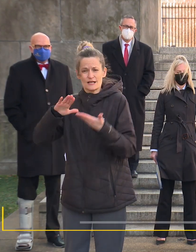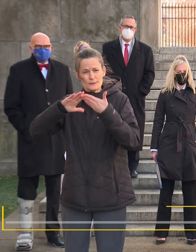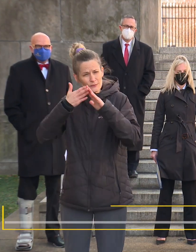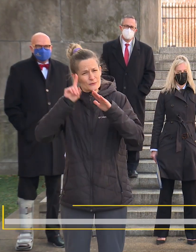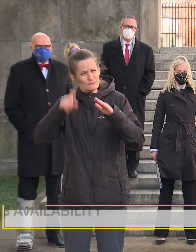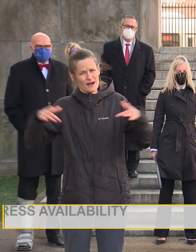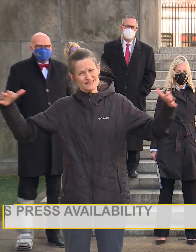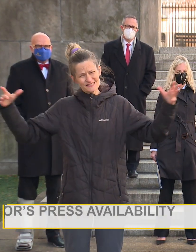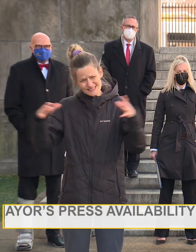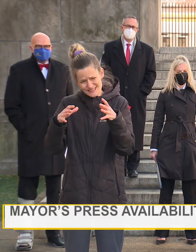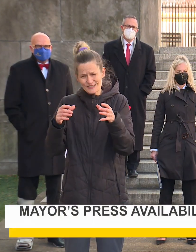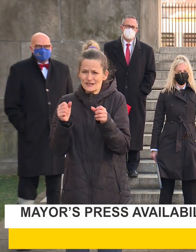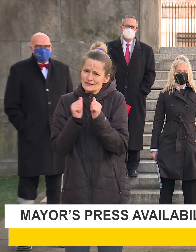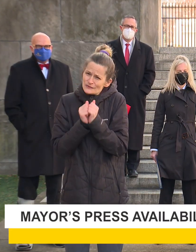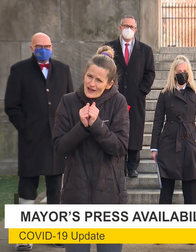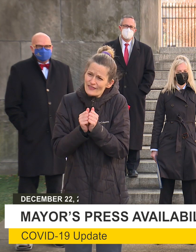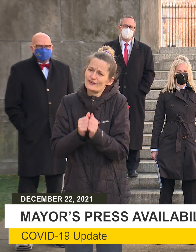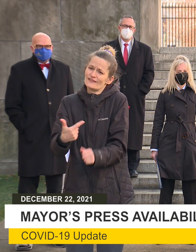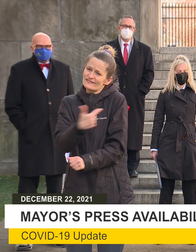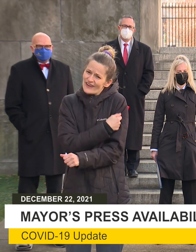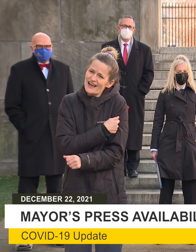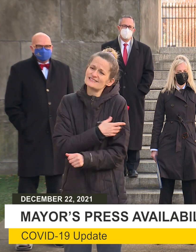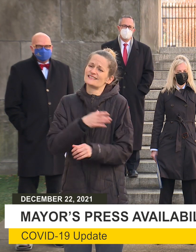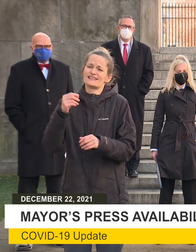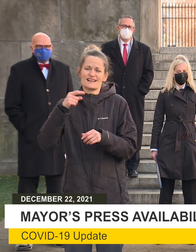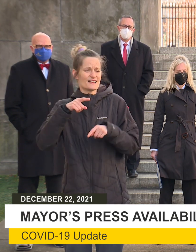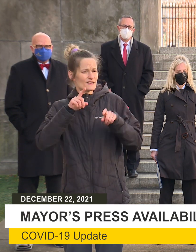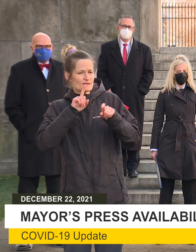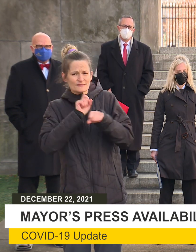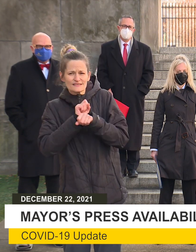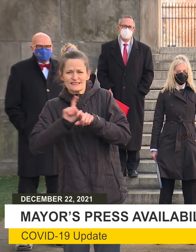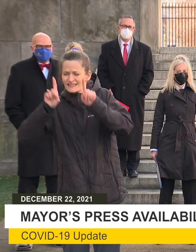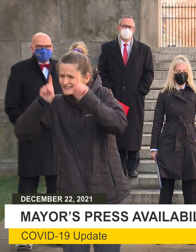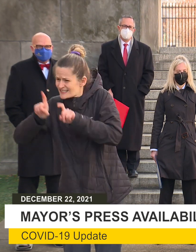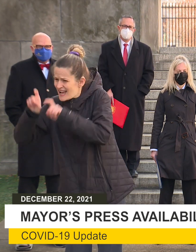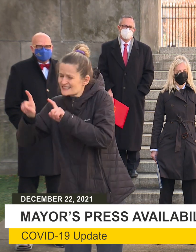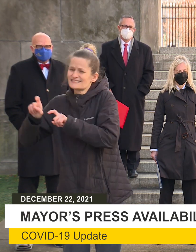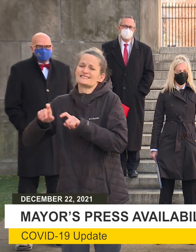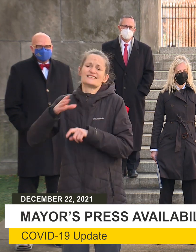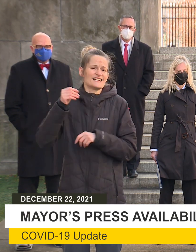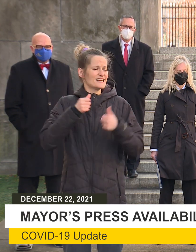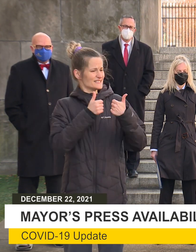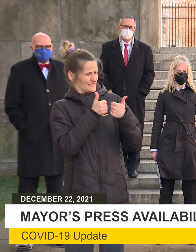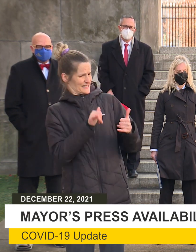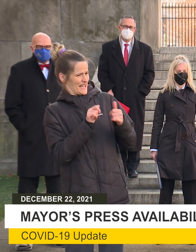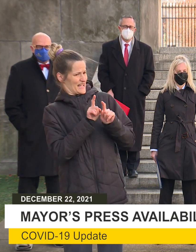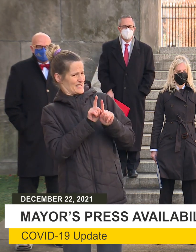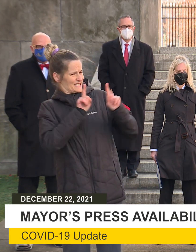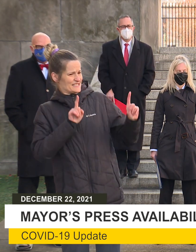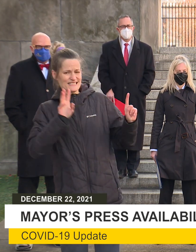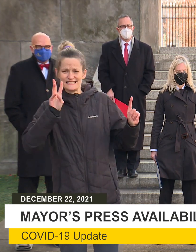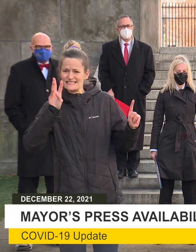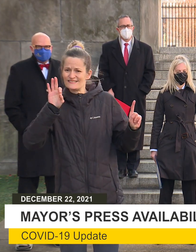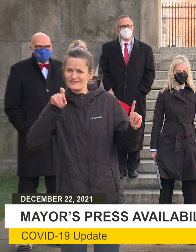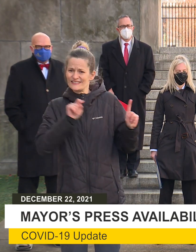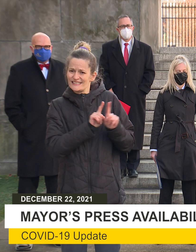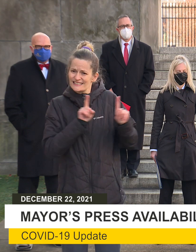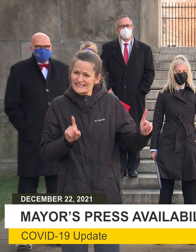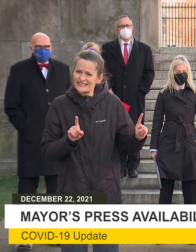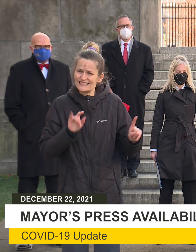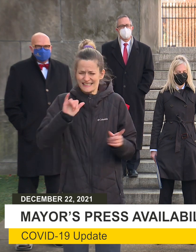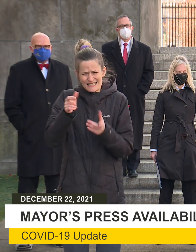boosted, getting tested, staying masked, and staying distant. While getting vaccinated remains an important tool in our tool belt to help fight this